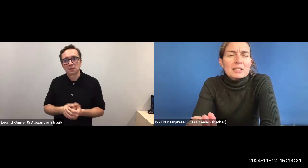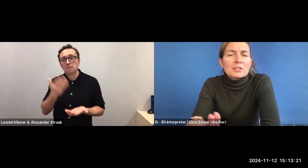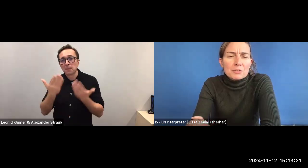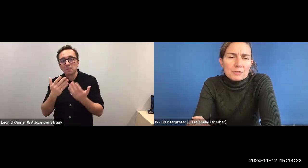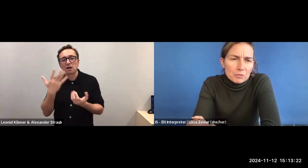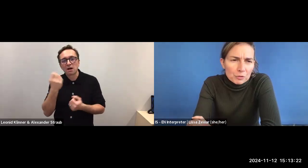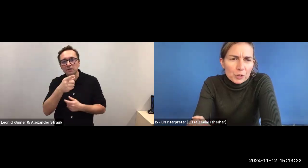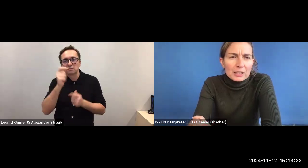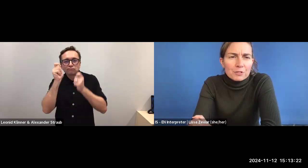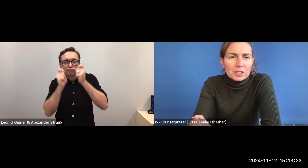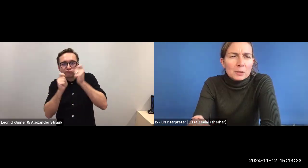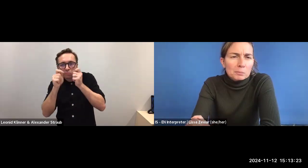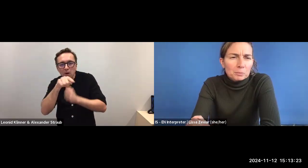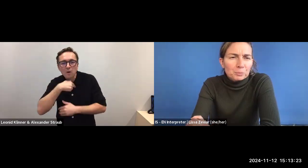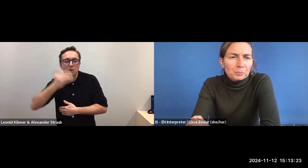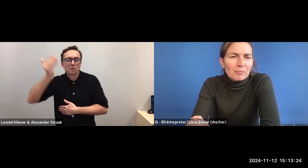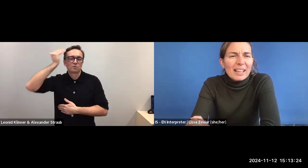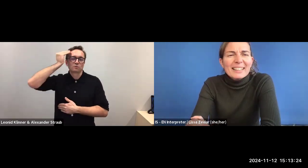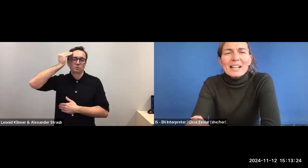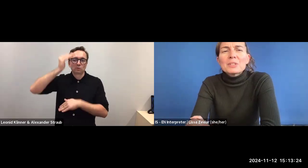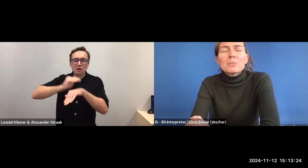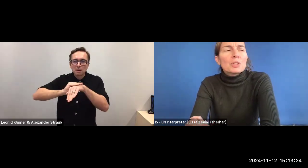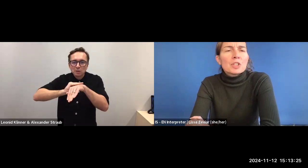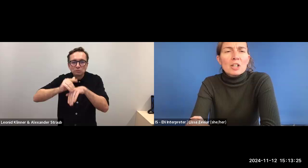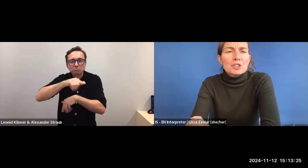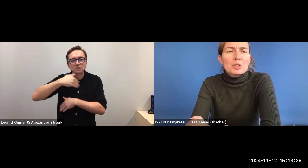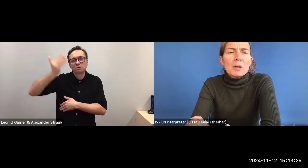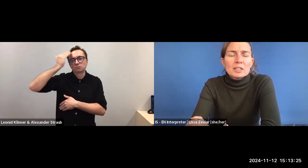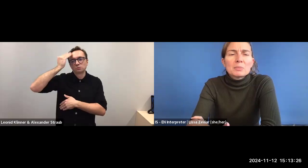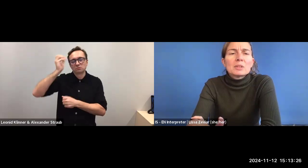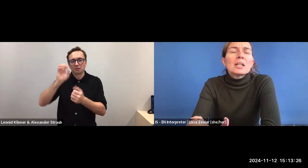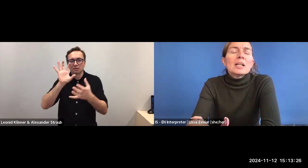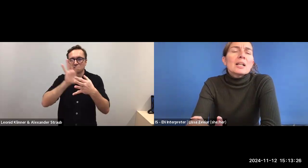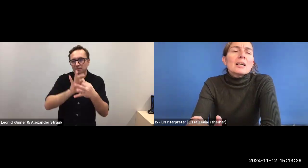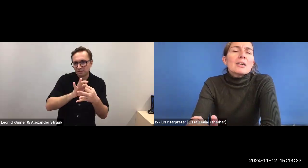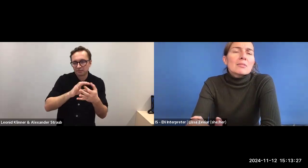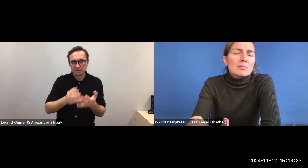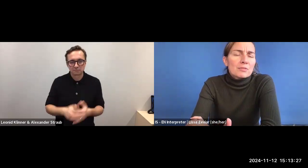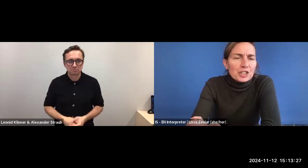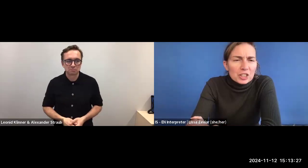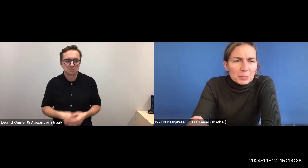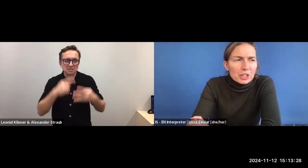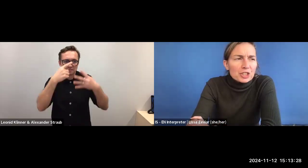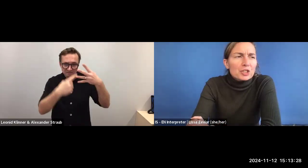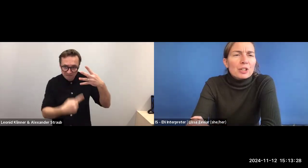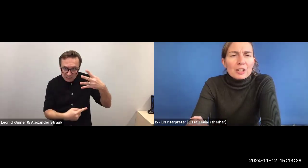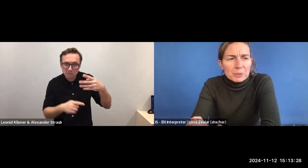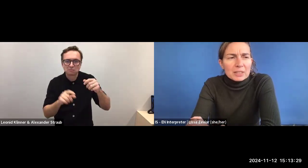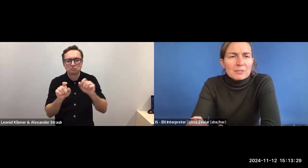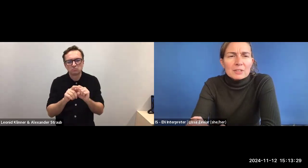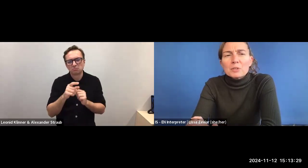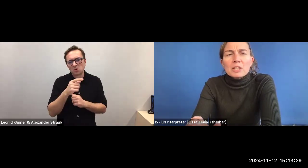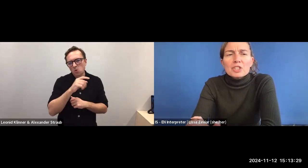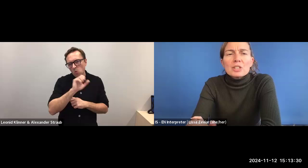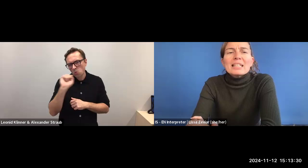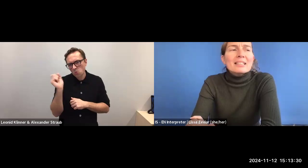selected pieces for the inferencing. And that was more in regards to possible facial expression or other